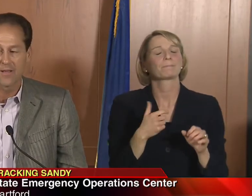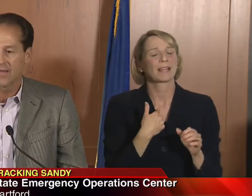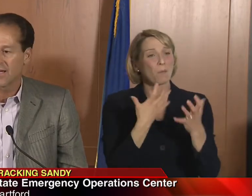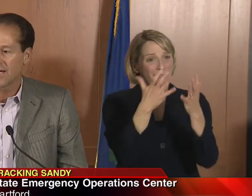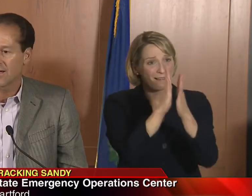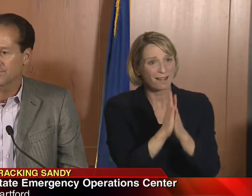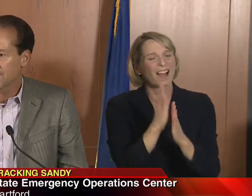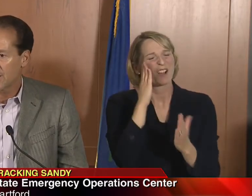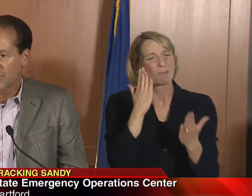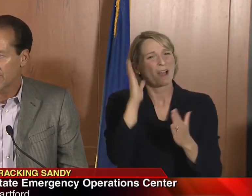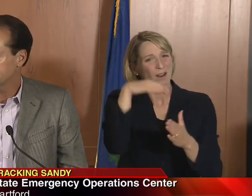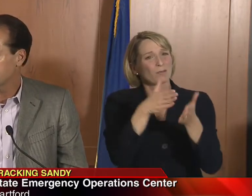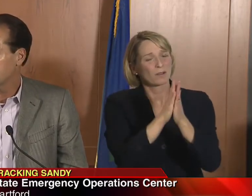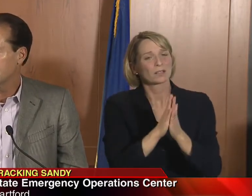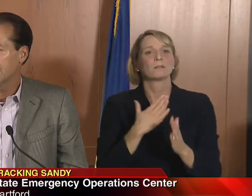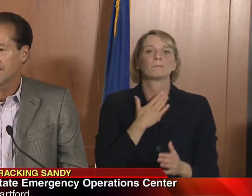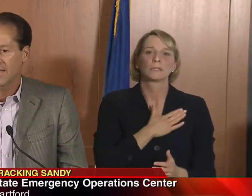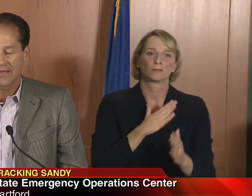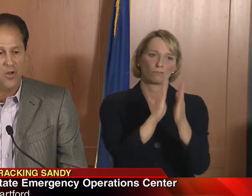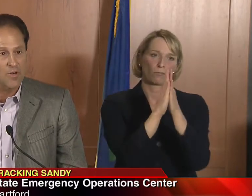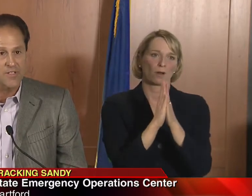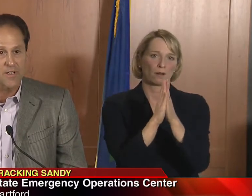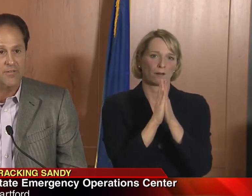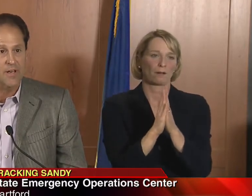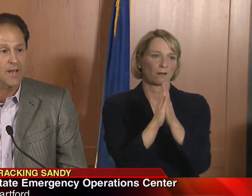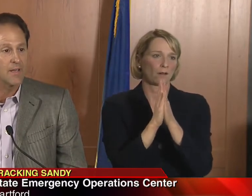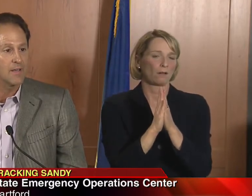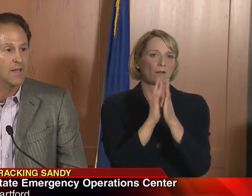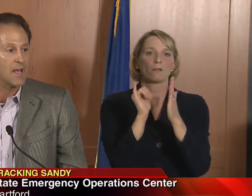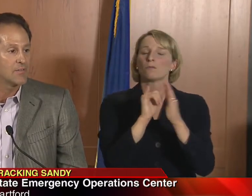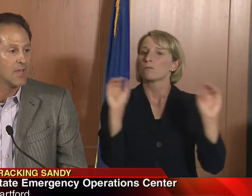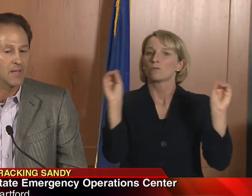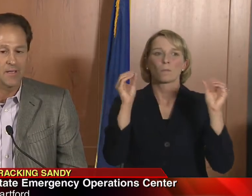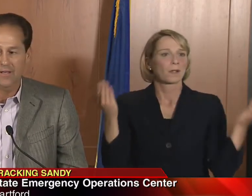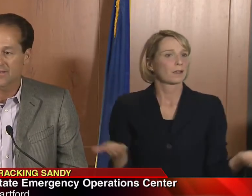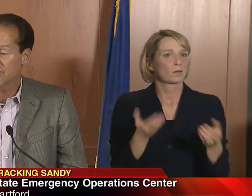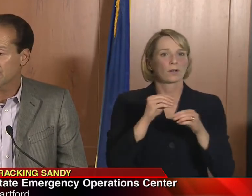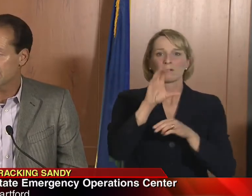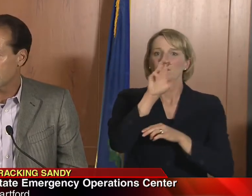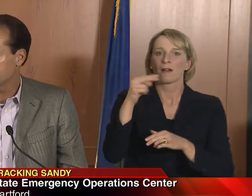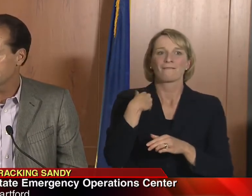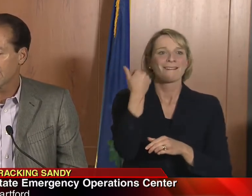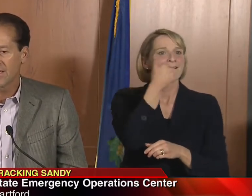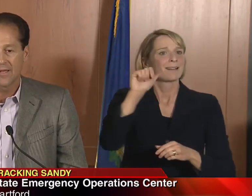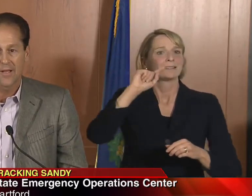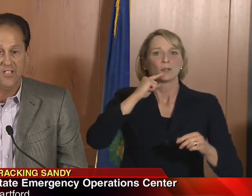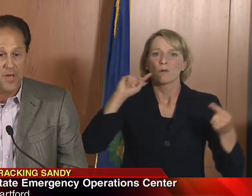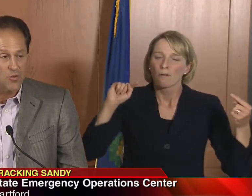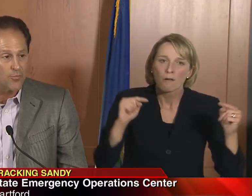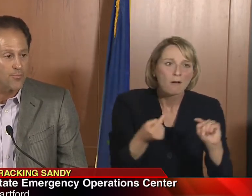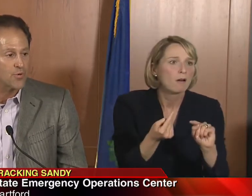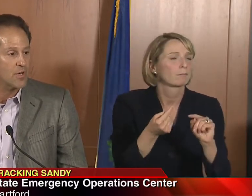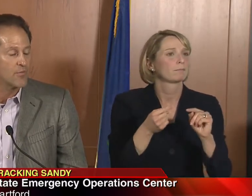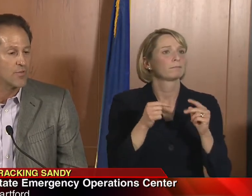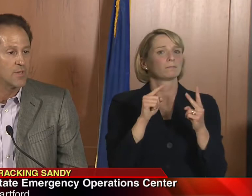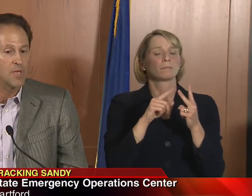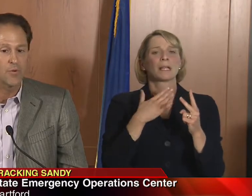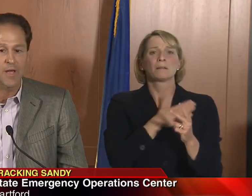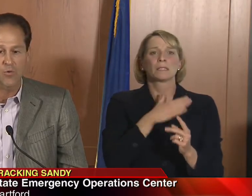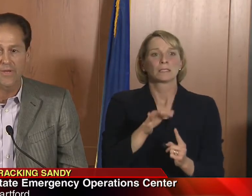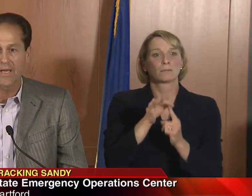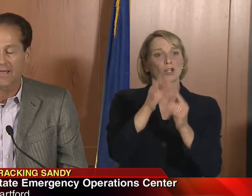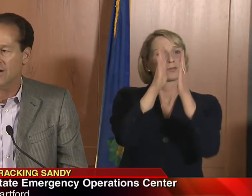odd, a prayer that no resident of Connecticut has any serious harm, a special prayer for